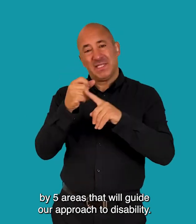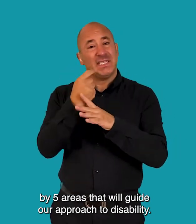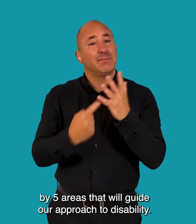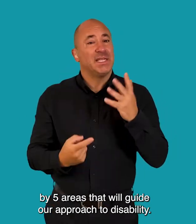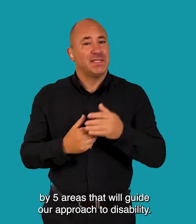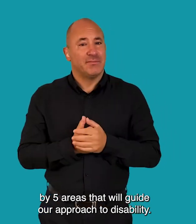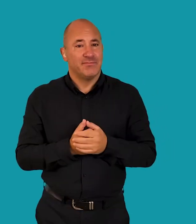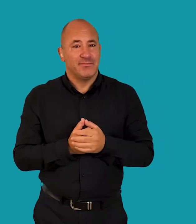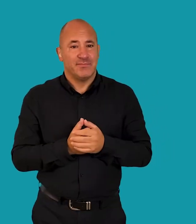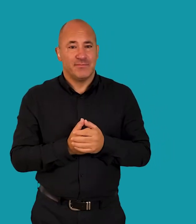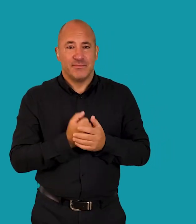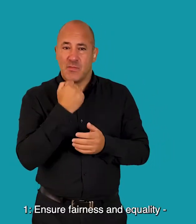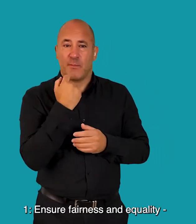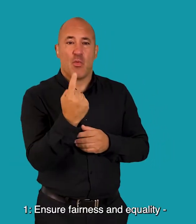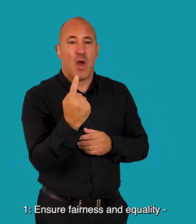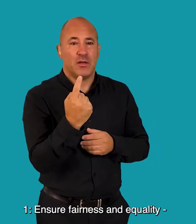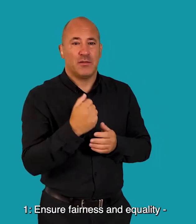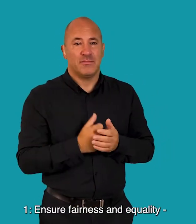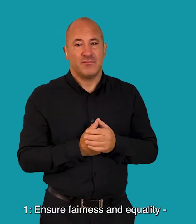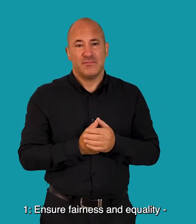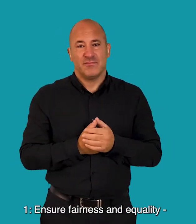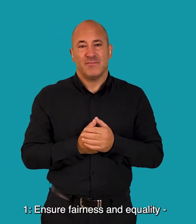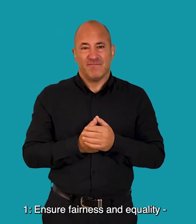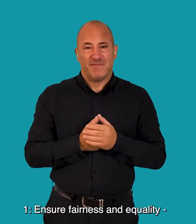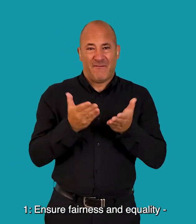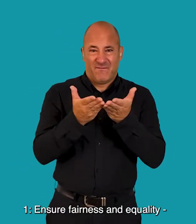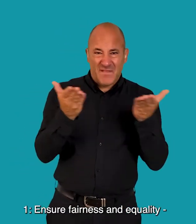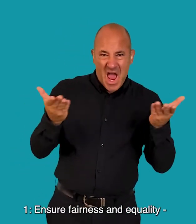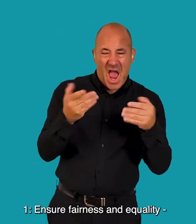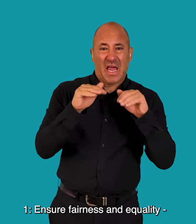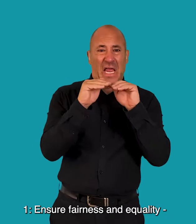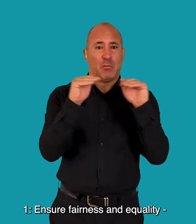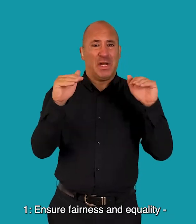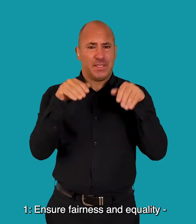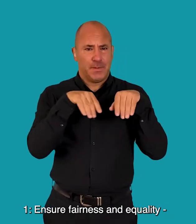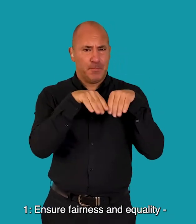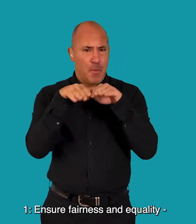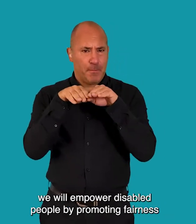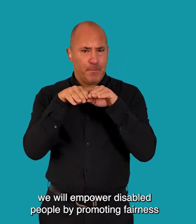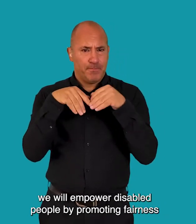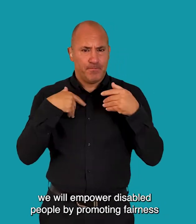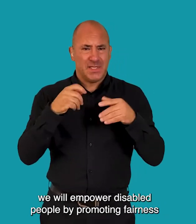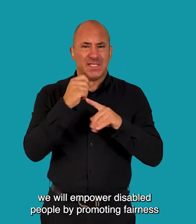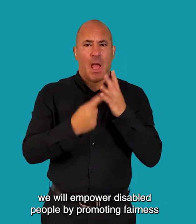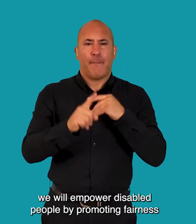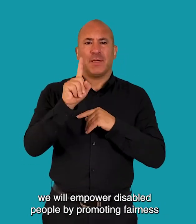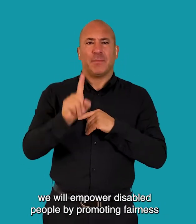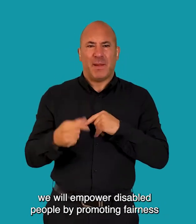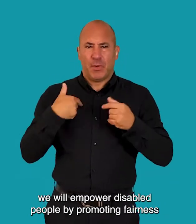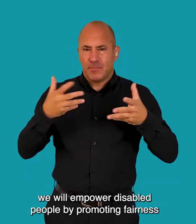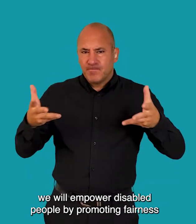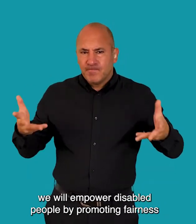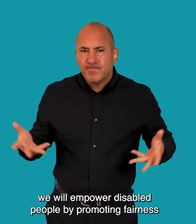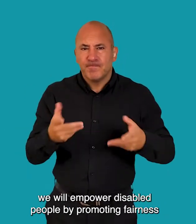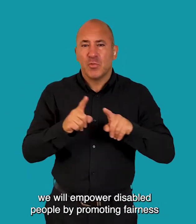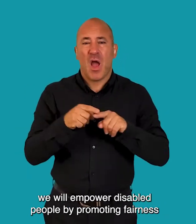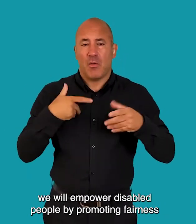disability. 1. Ensure fairness and equality. We will empower disabled people by